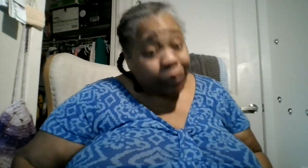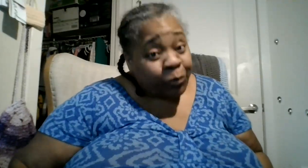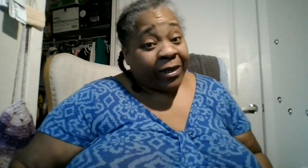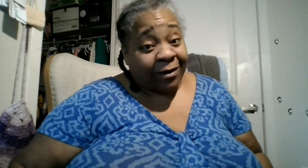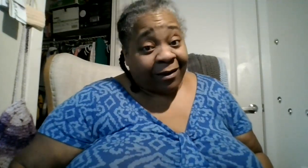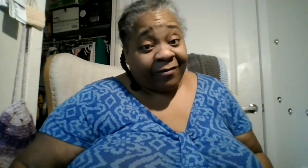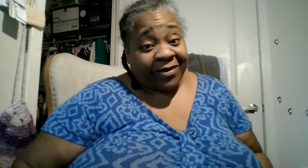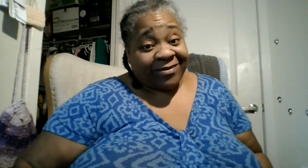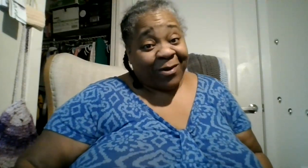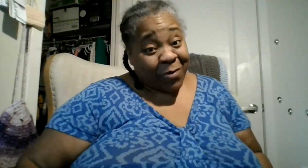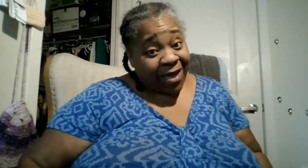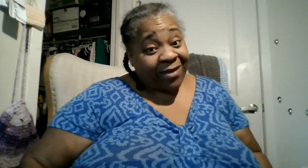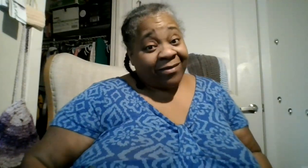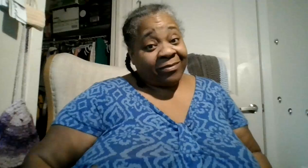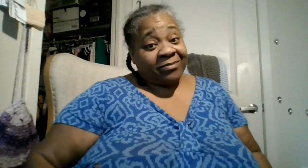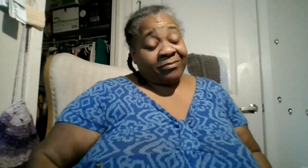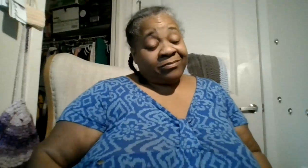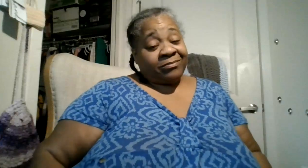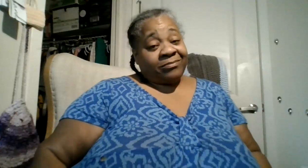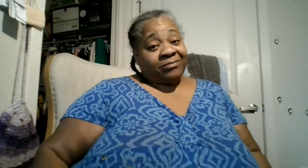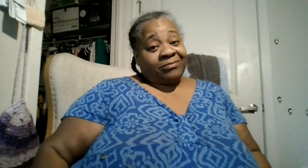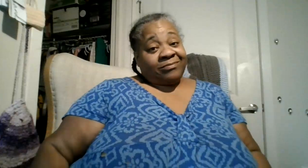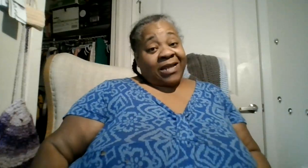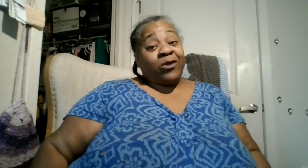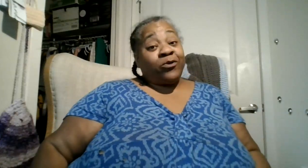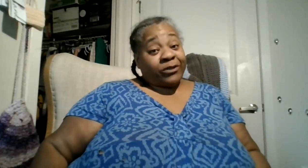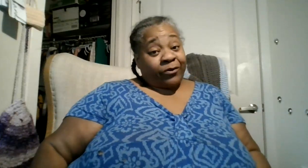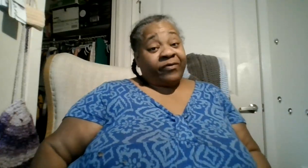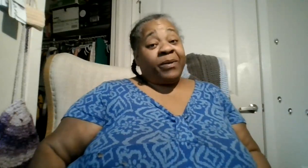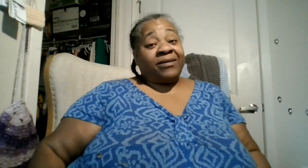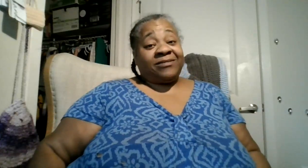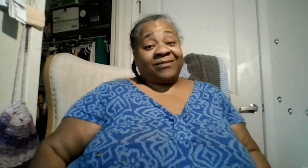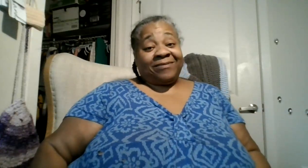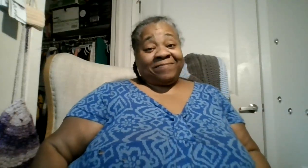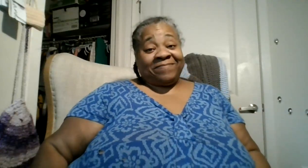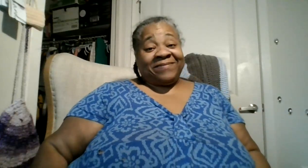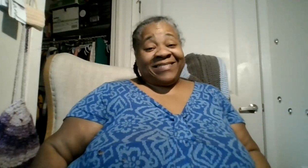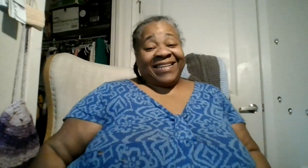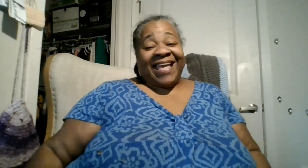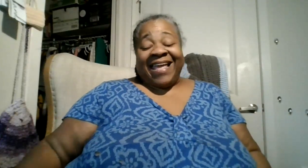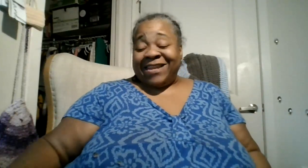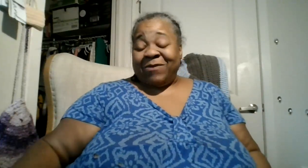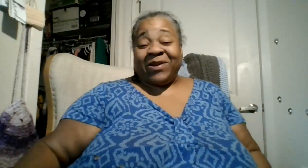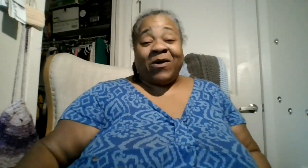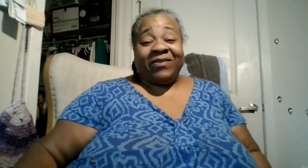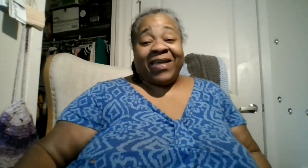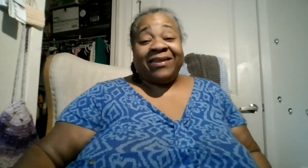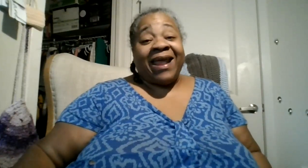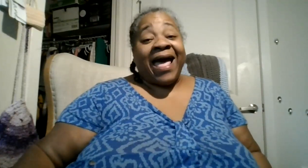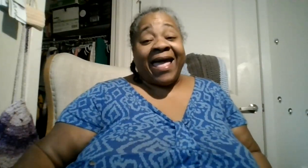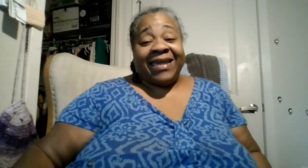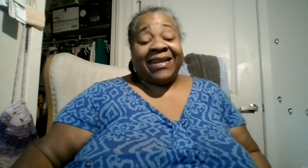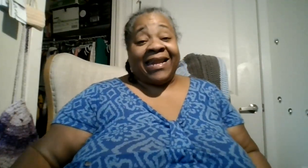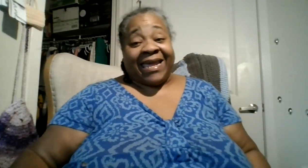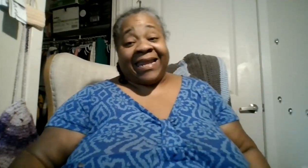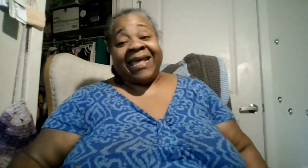be loved. Okay? And you deserve the best. And knowing all of that I, Kitty Lane,